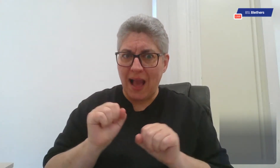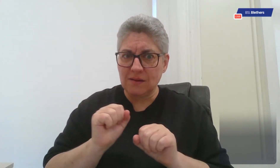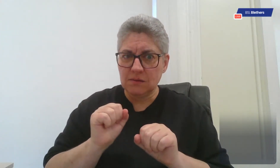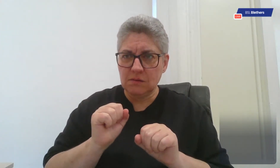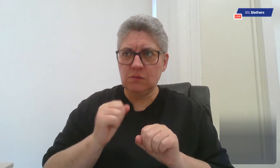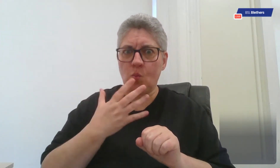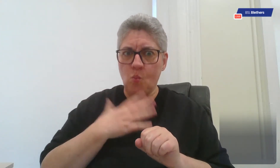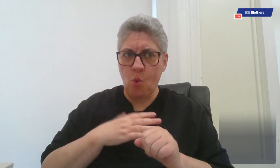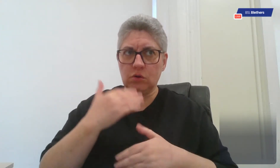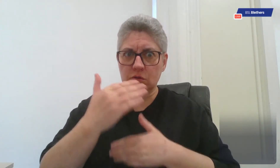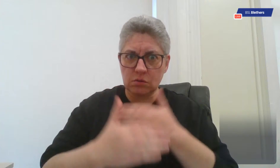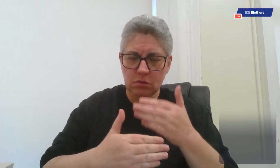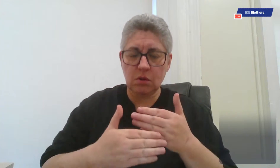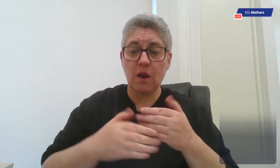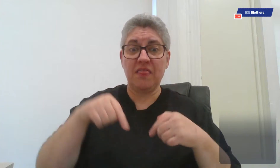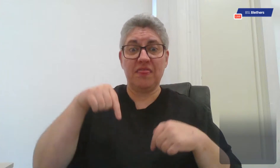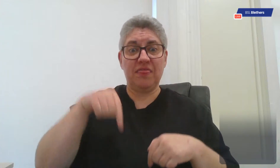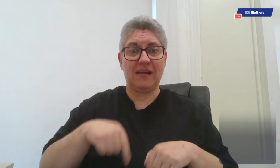session.